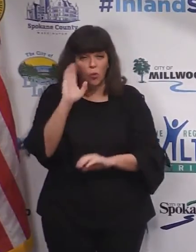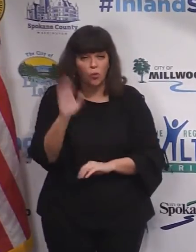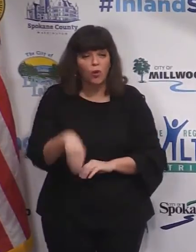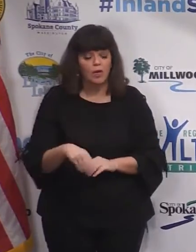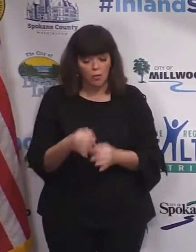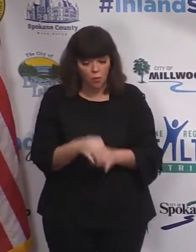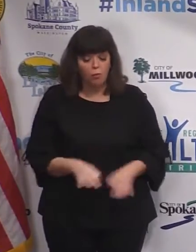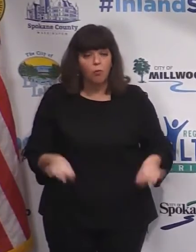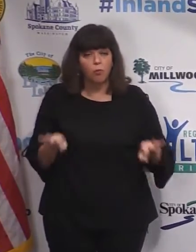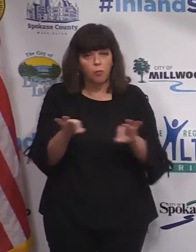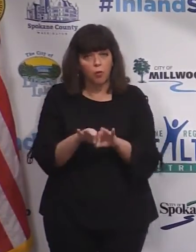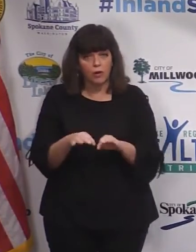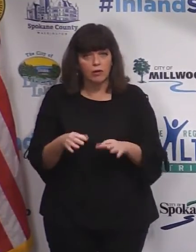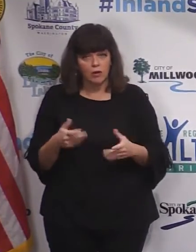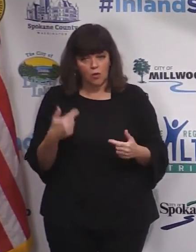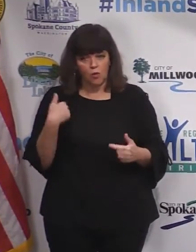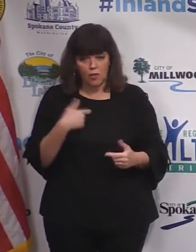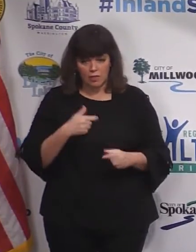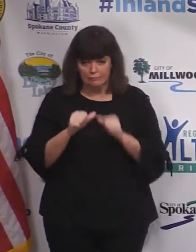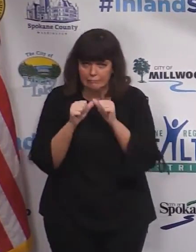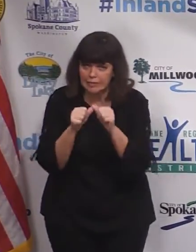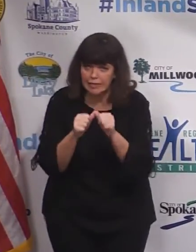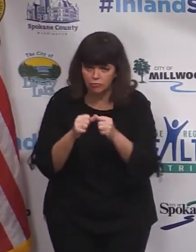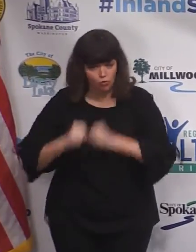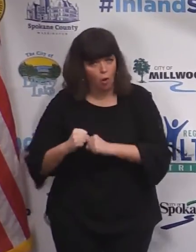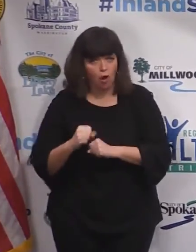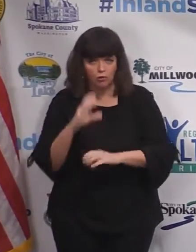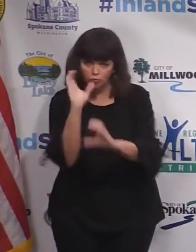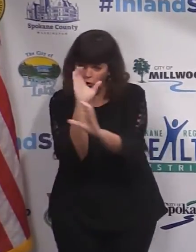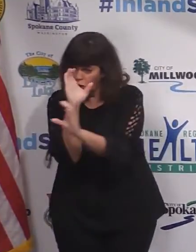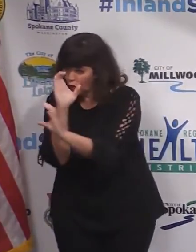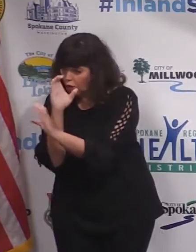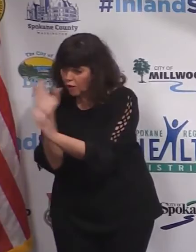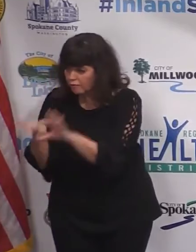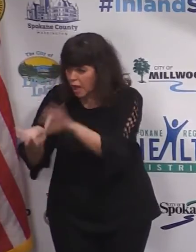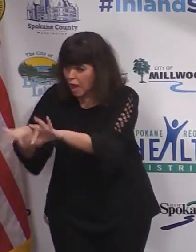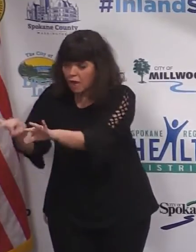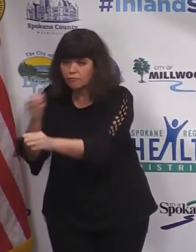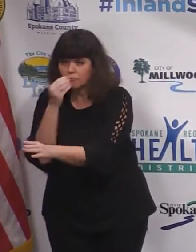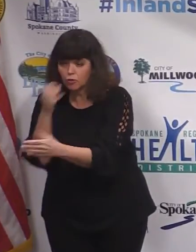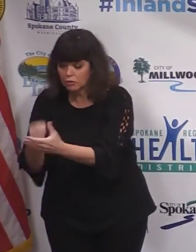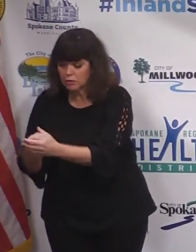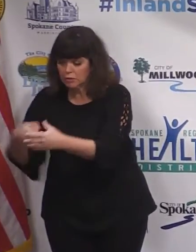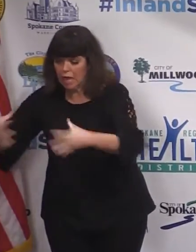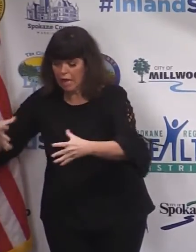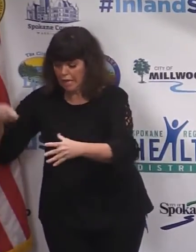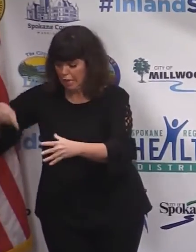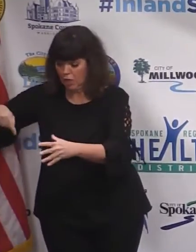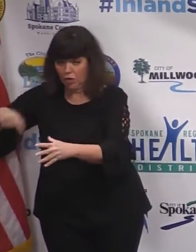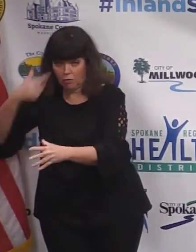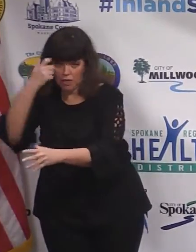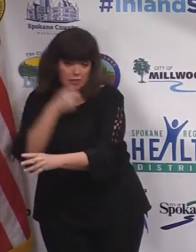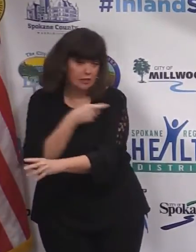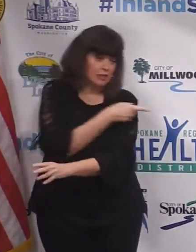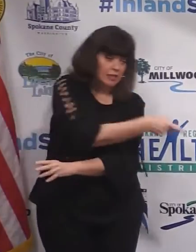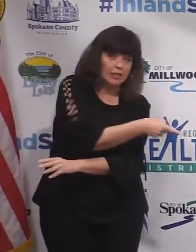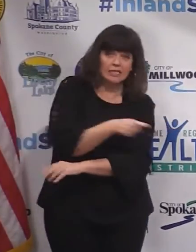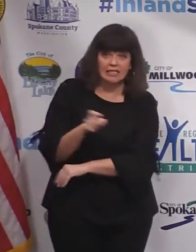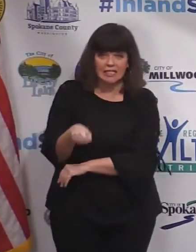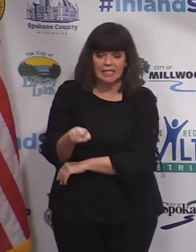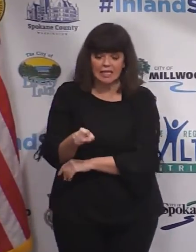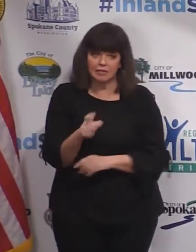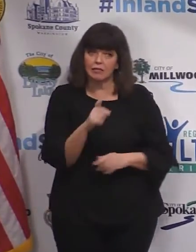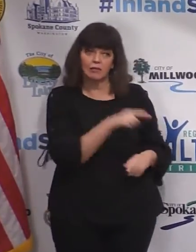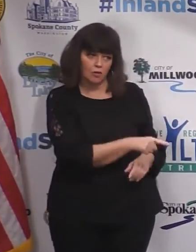of folks in the community, as that need is increasing pretty dramatically as a result of the disruption caused by the